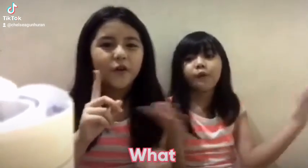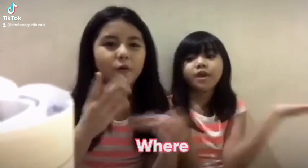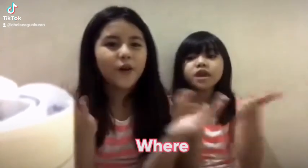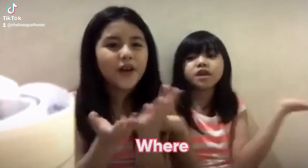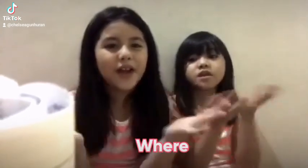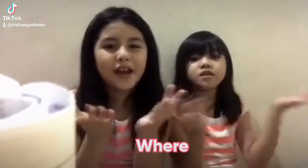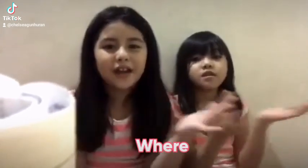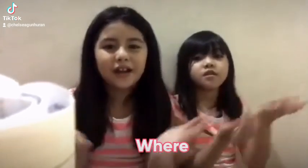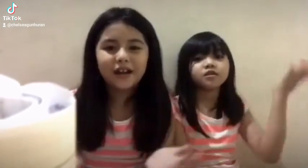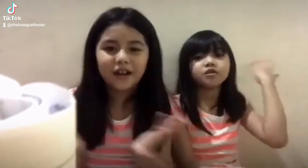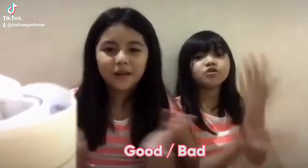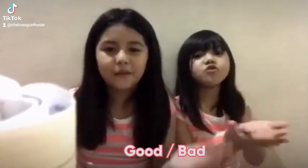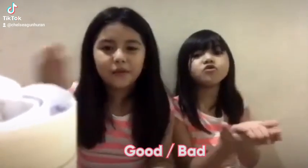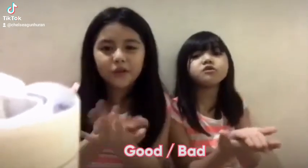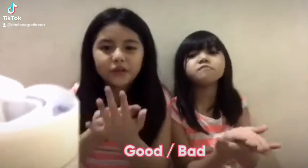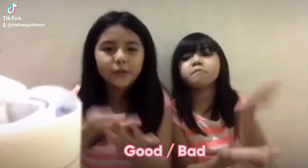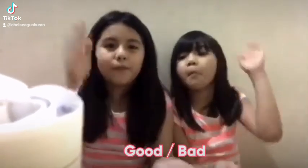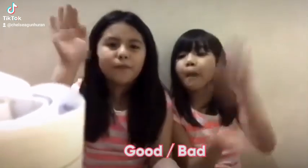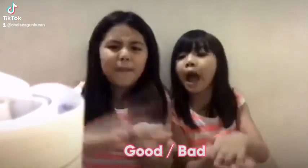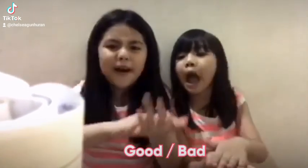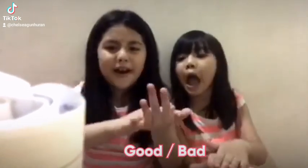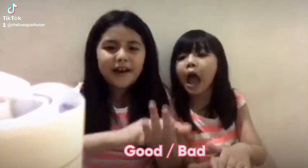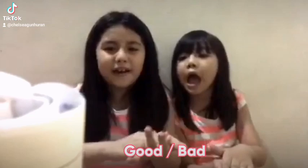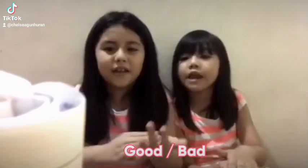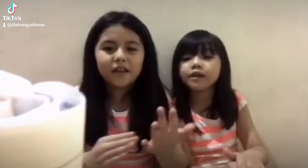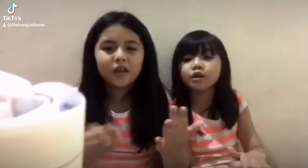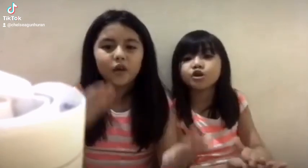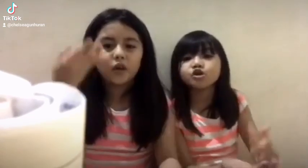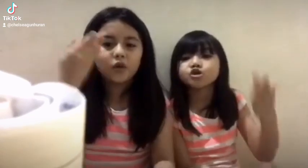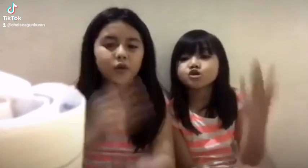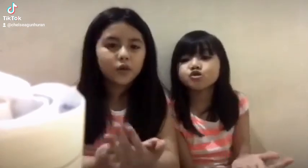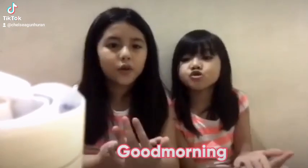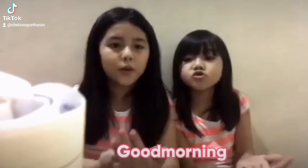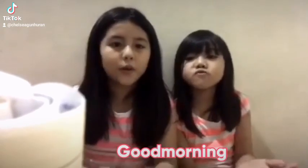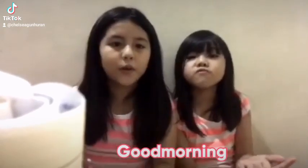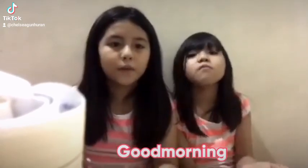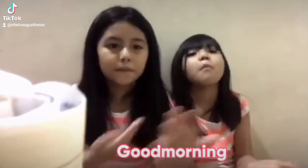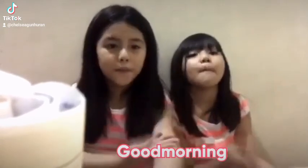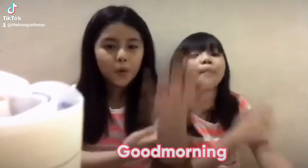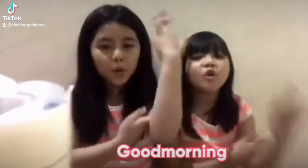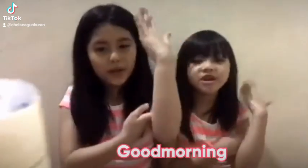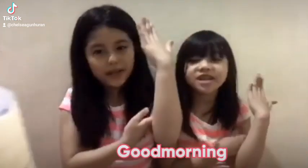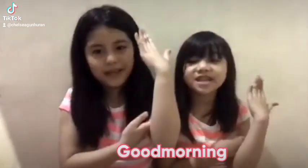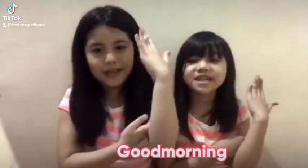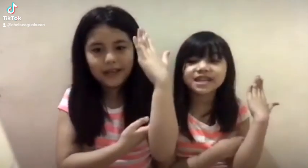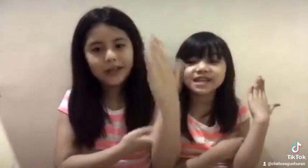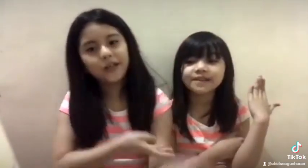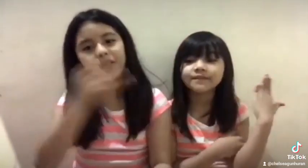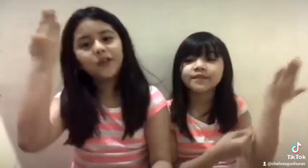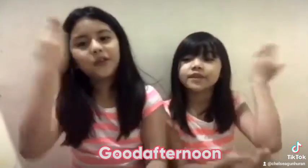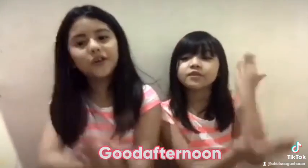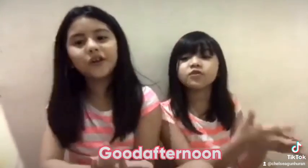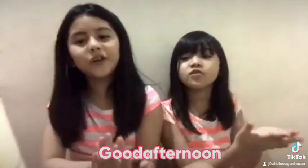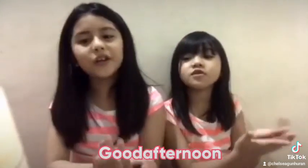where, good, bye, good, morning, good,